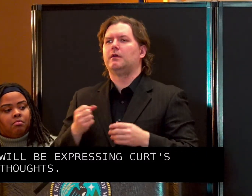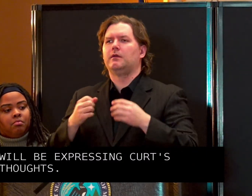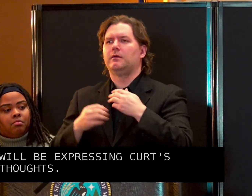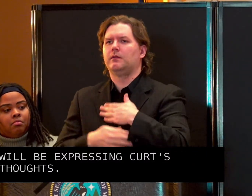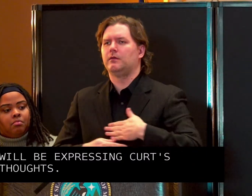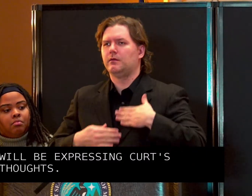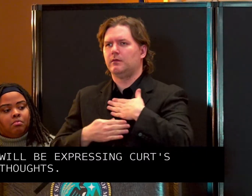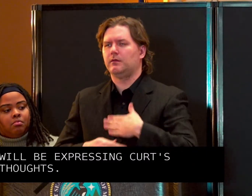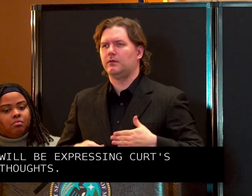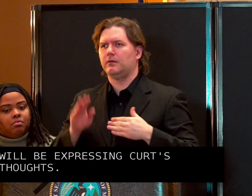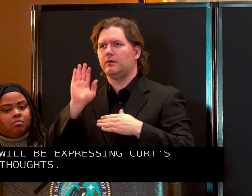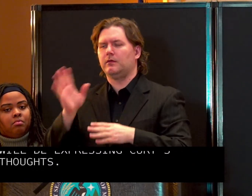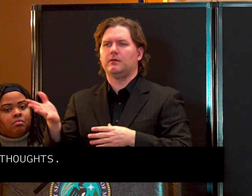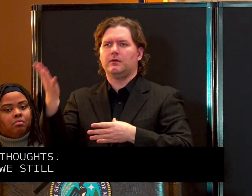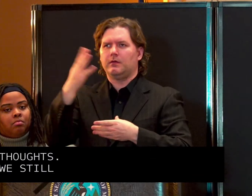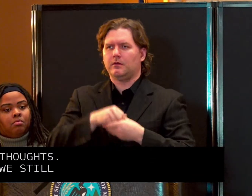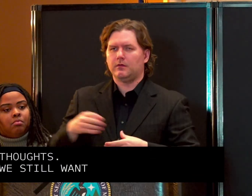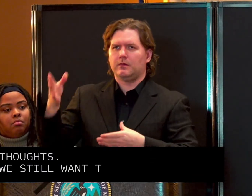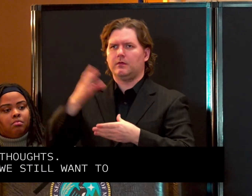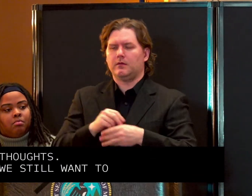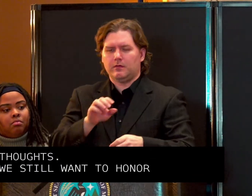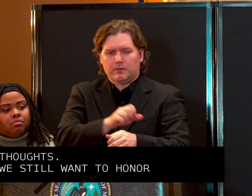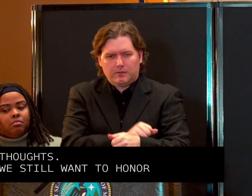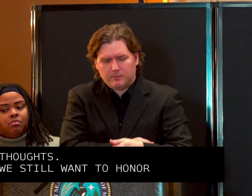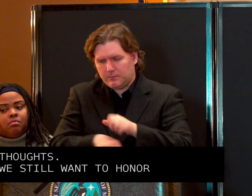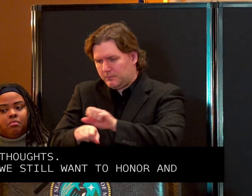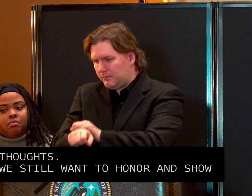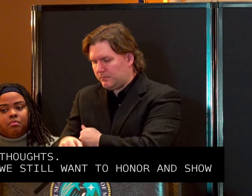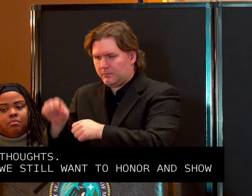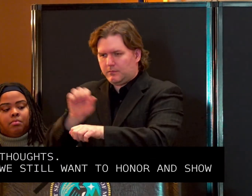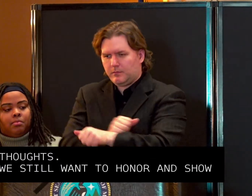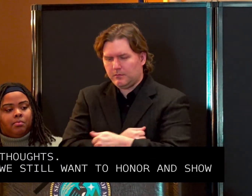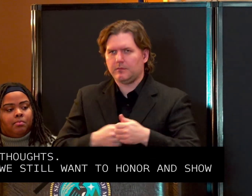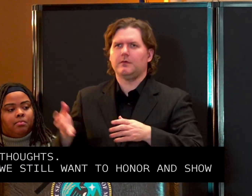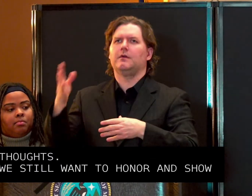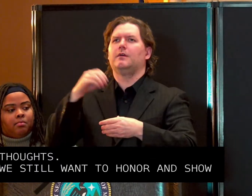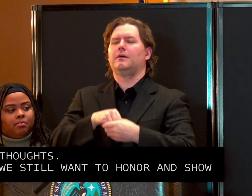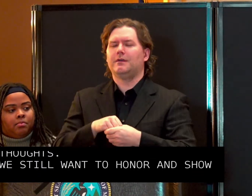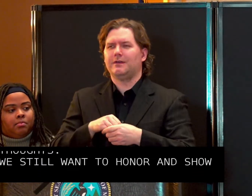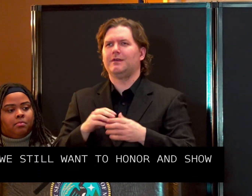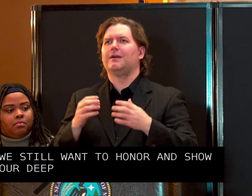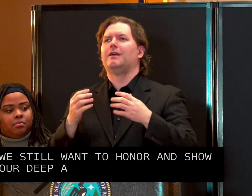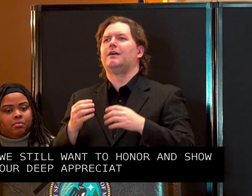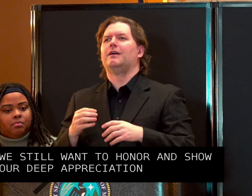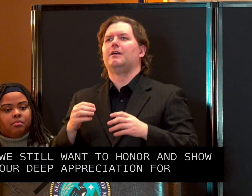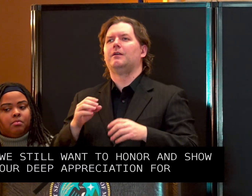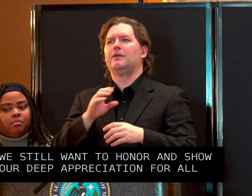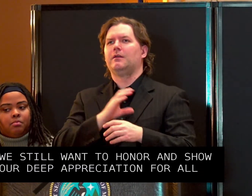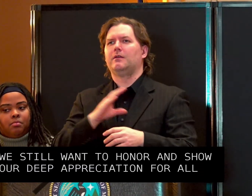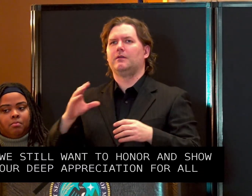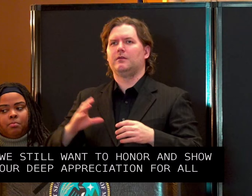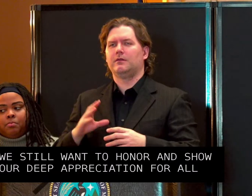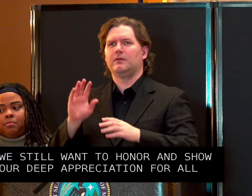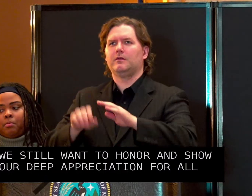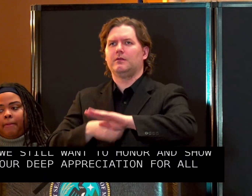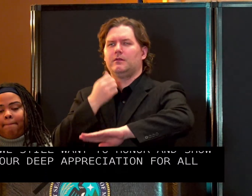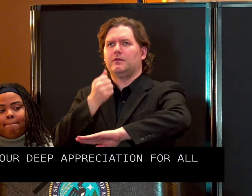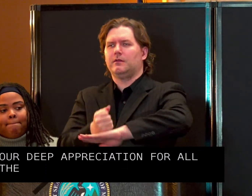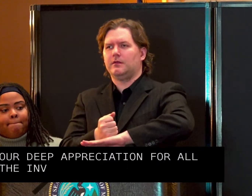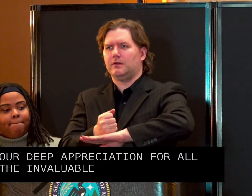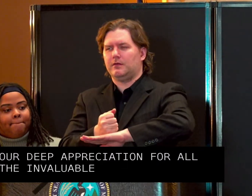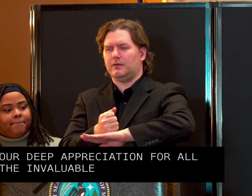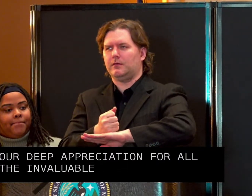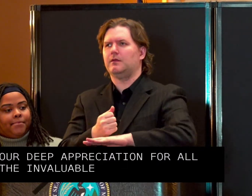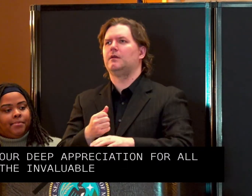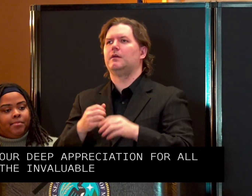We still want to honor and show our deep appreciation for all the invaluable contributions to the